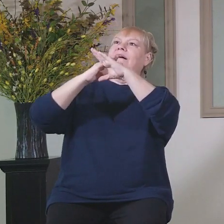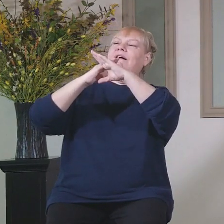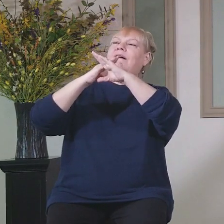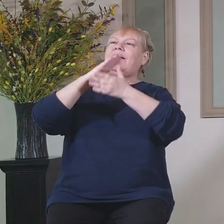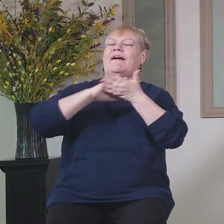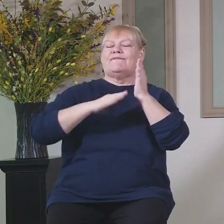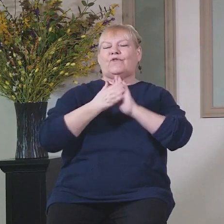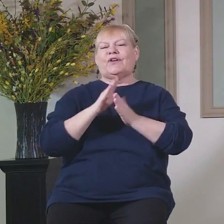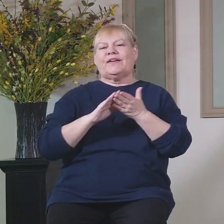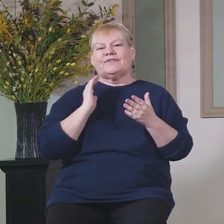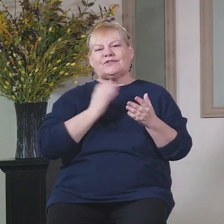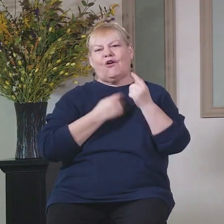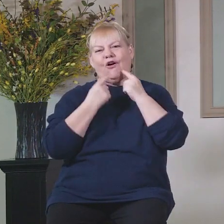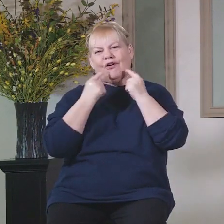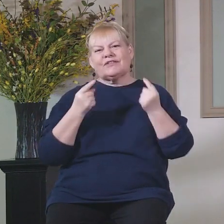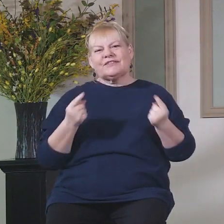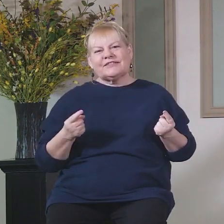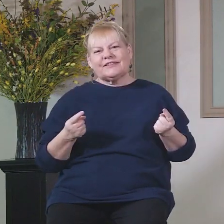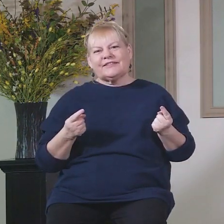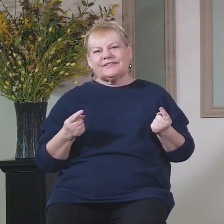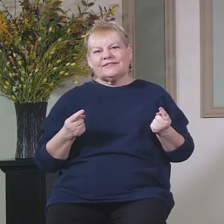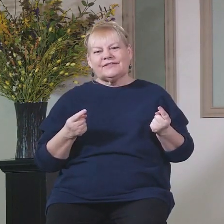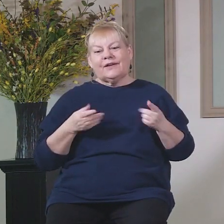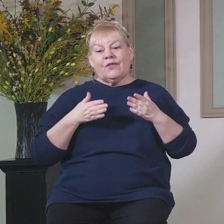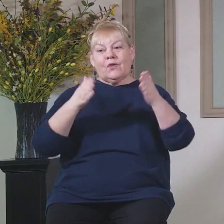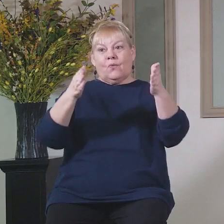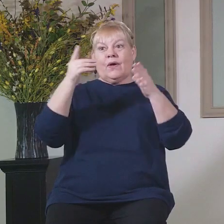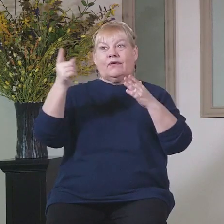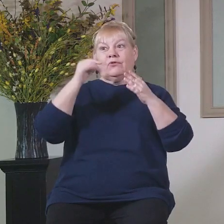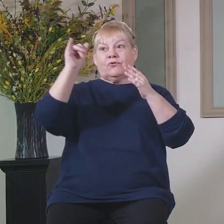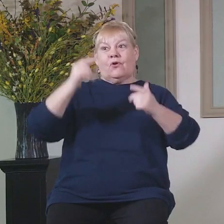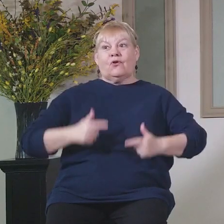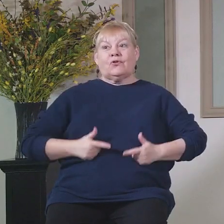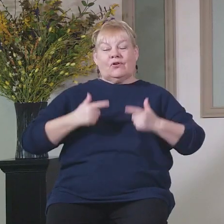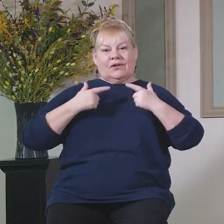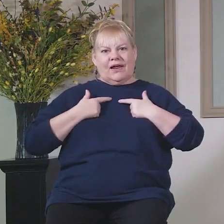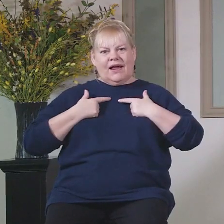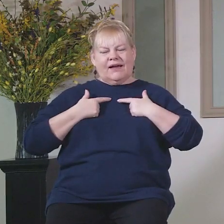sins. The way to eternal life has been opened through Jesus.